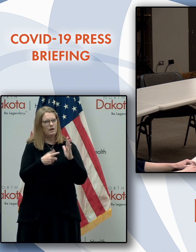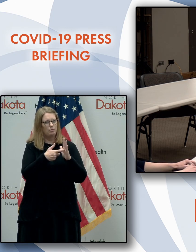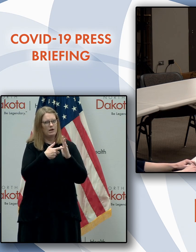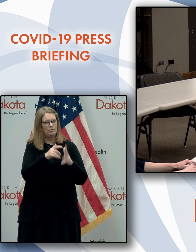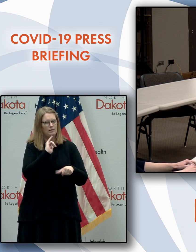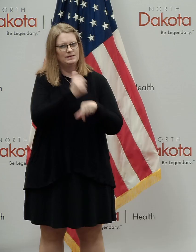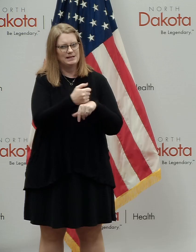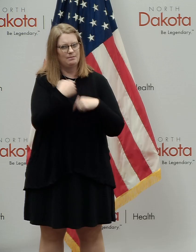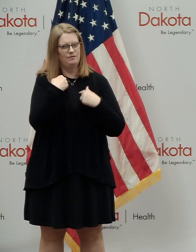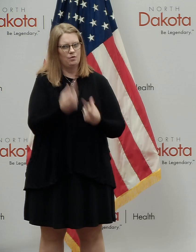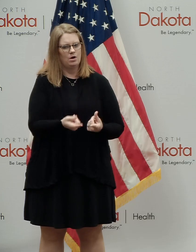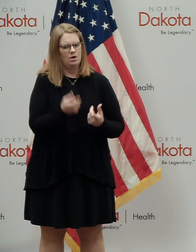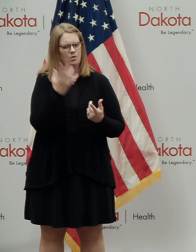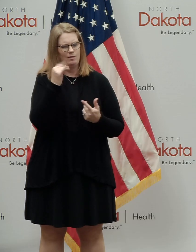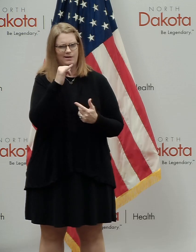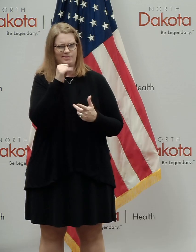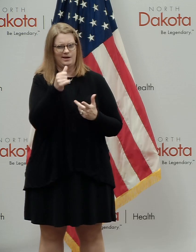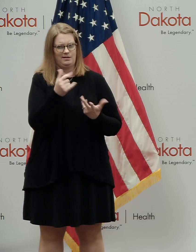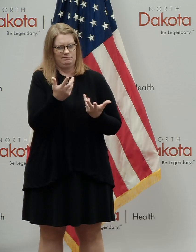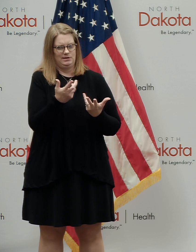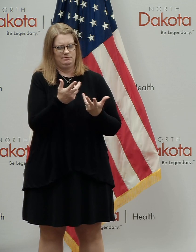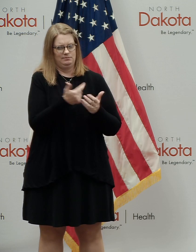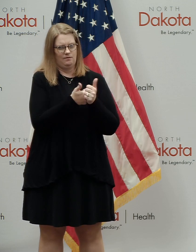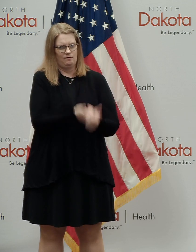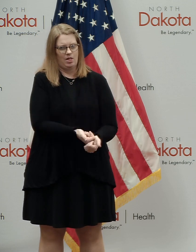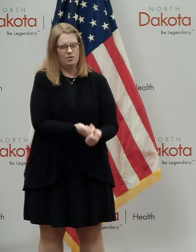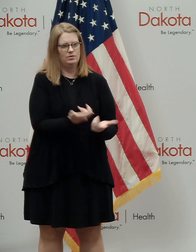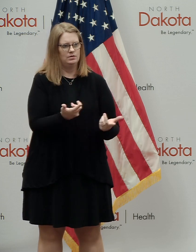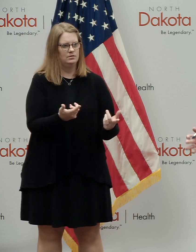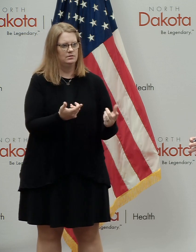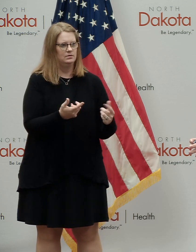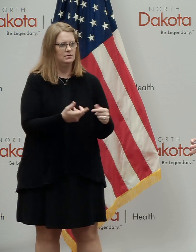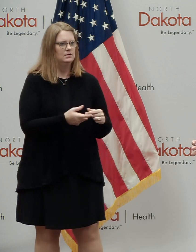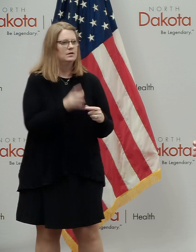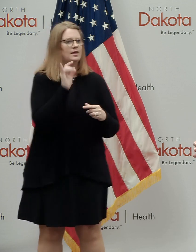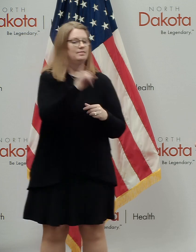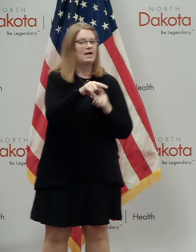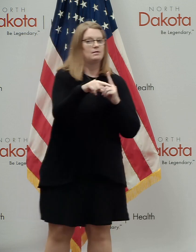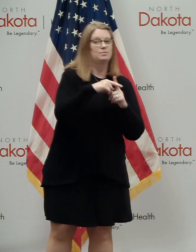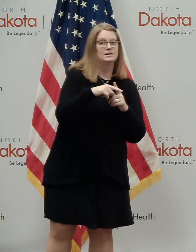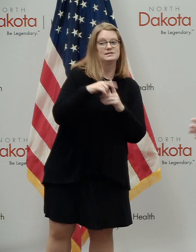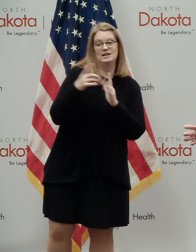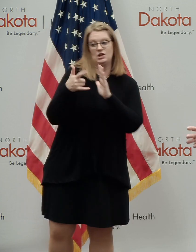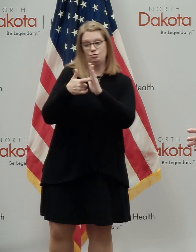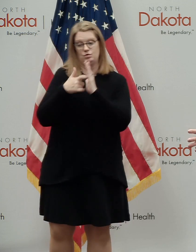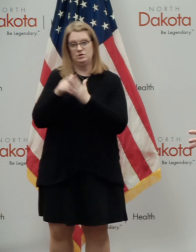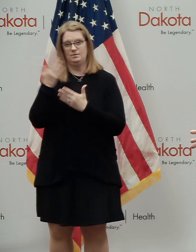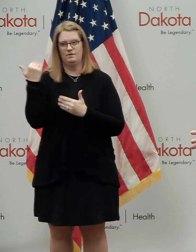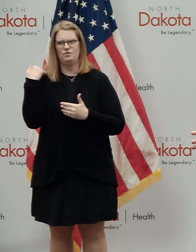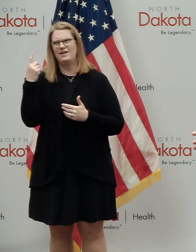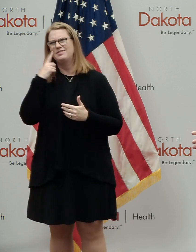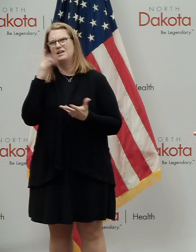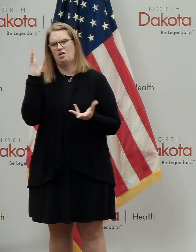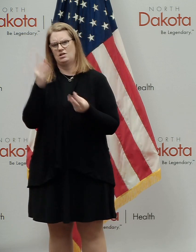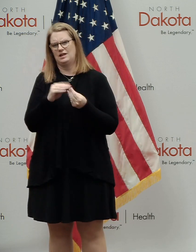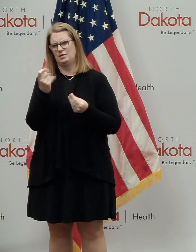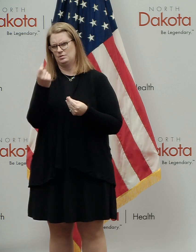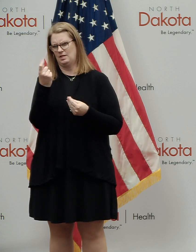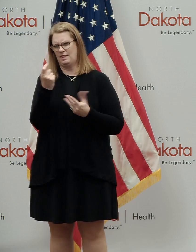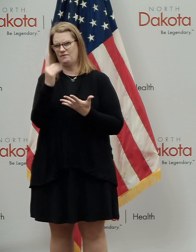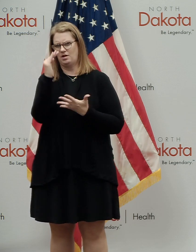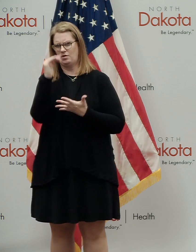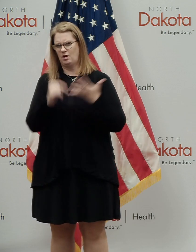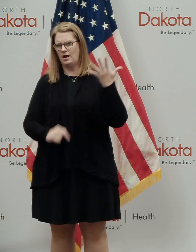Well, I think they are being acted on because we saw that plus all of the criteria that we had before. I think there was 11 other items that we've looked